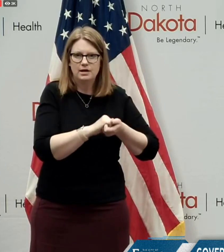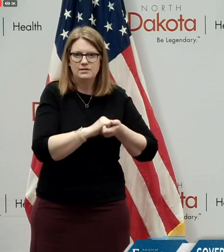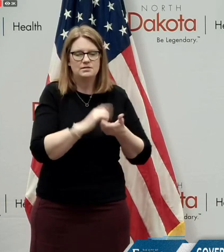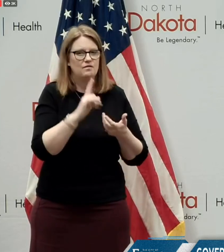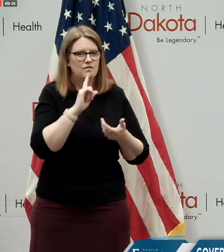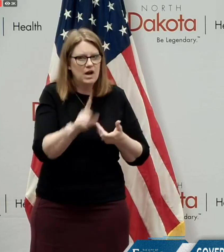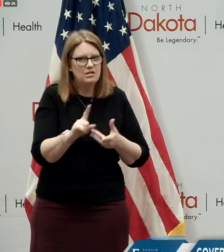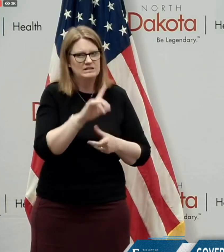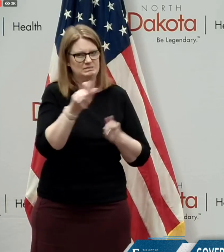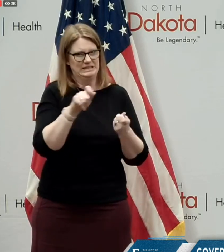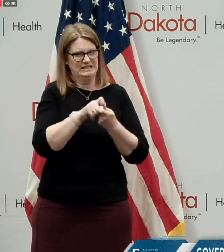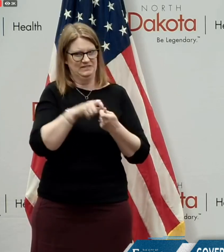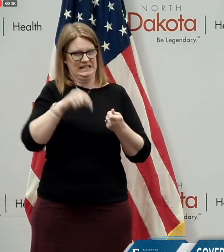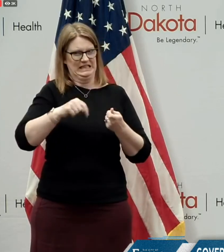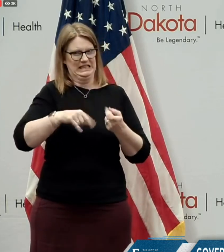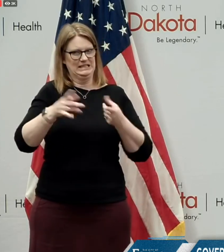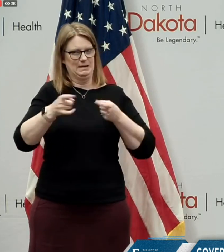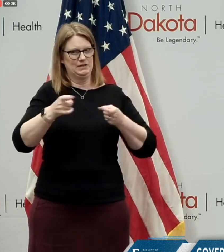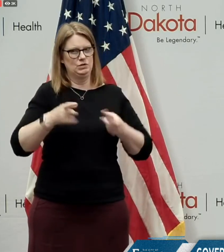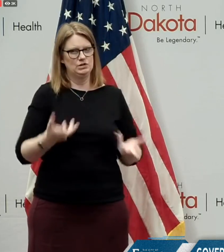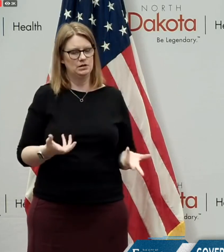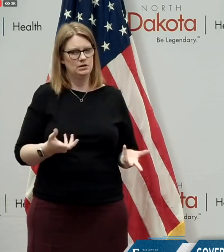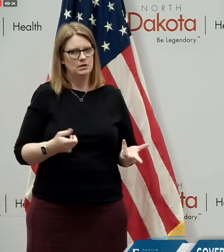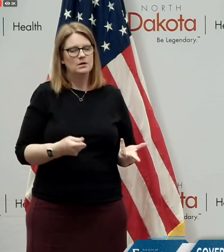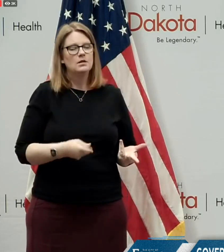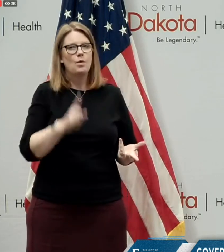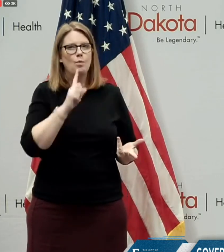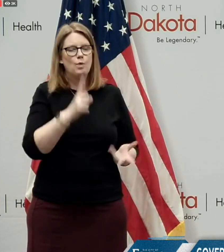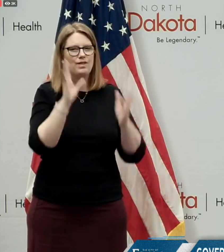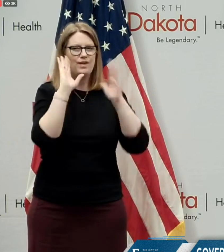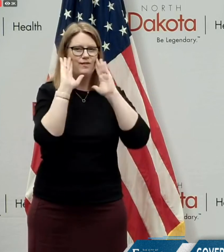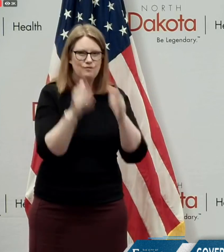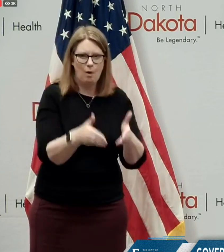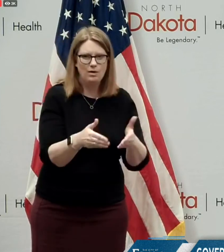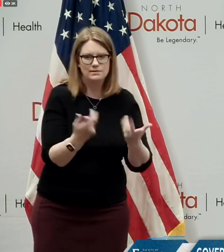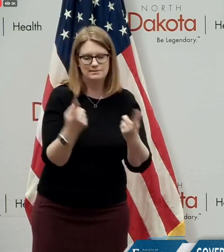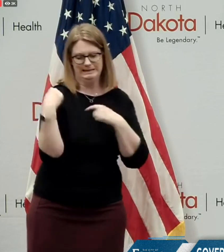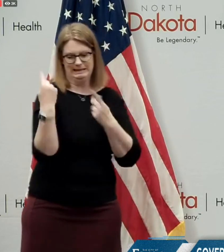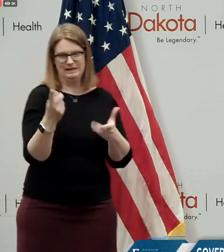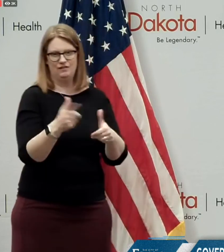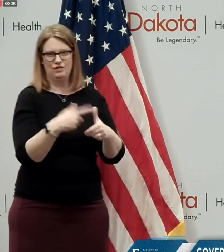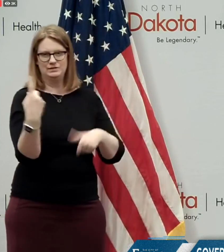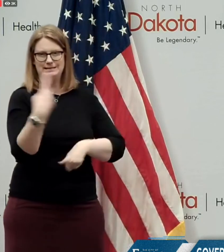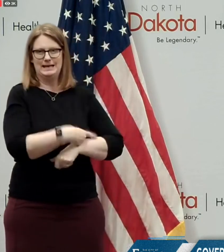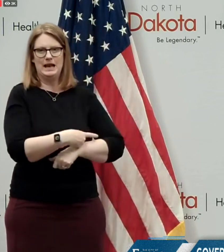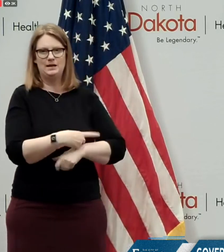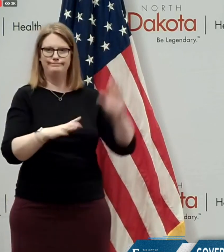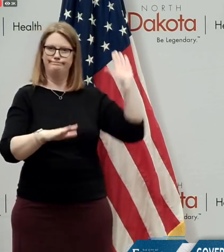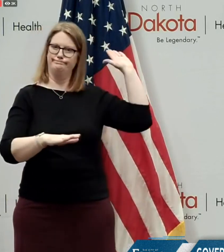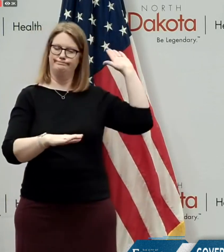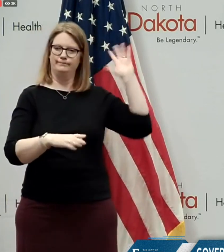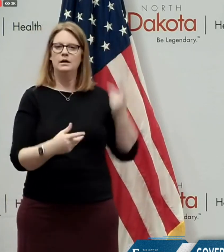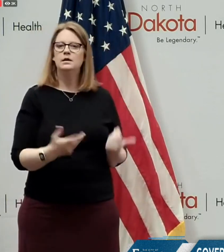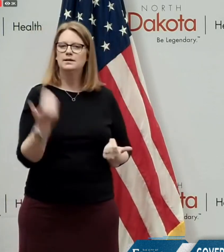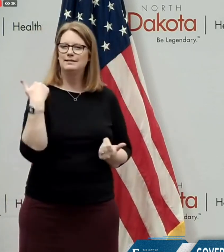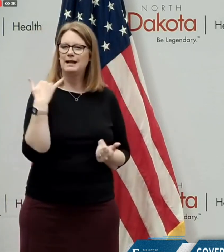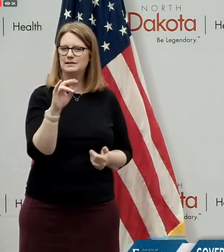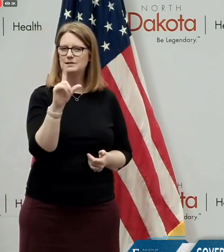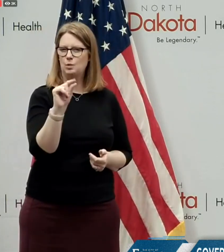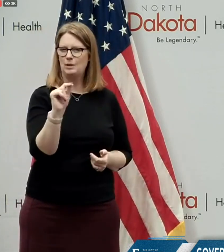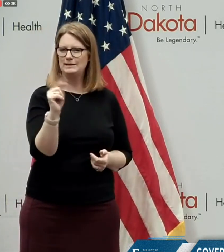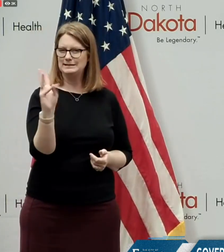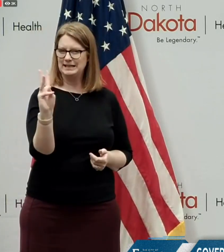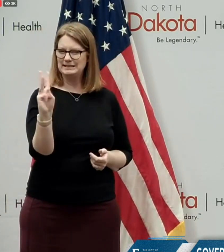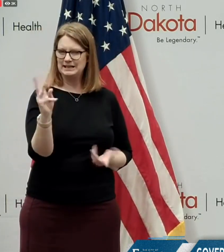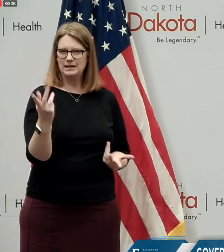We've been absolutely positively focused on that since the first day we were sworn in mid-December in 2016.